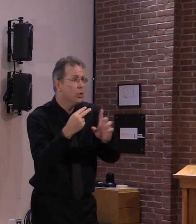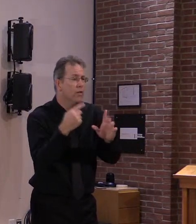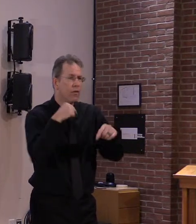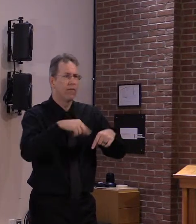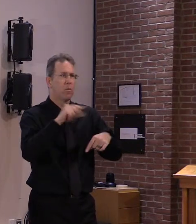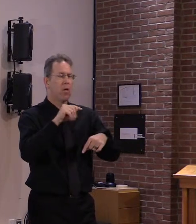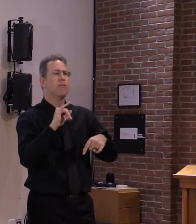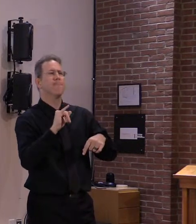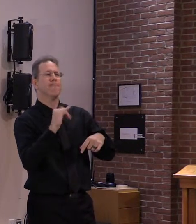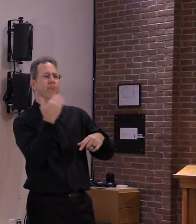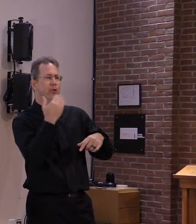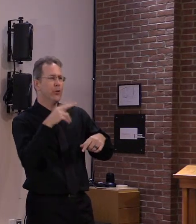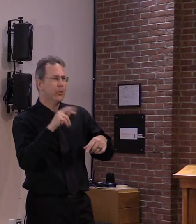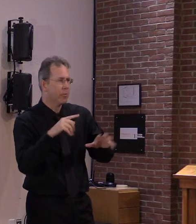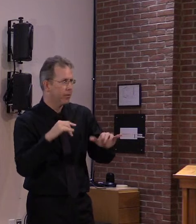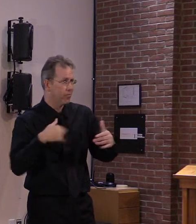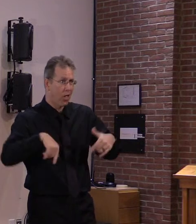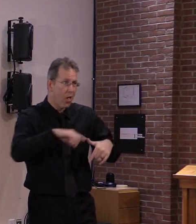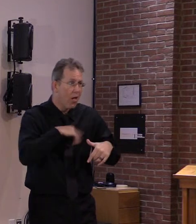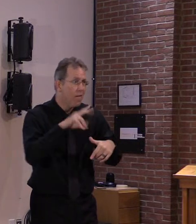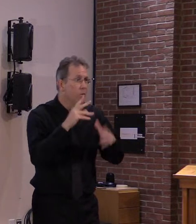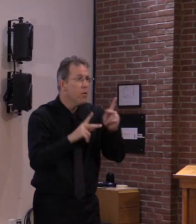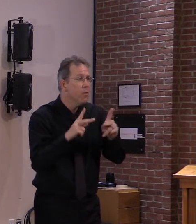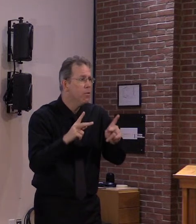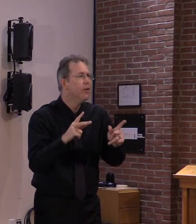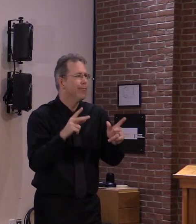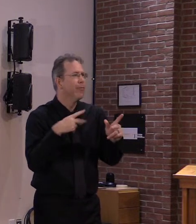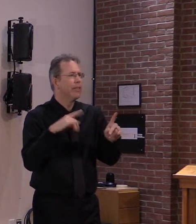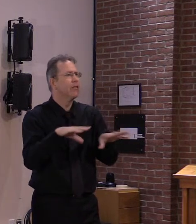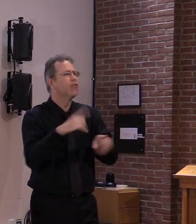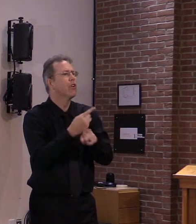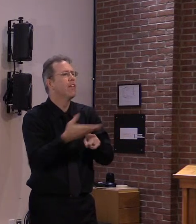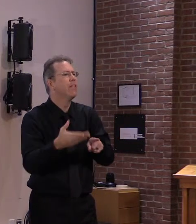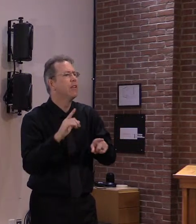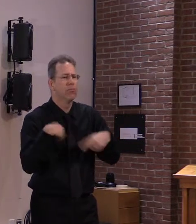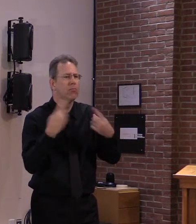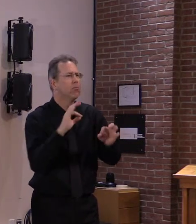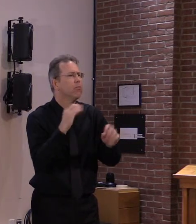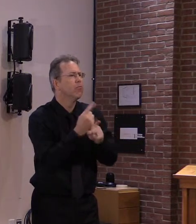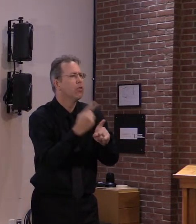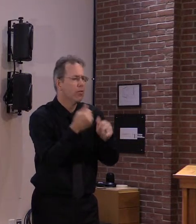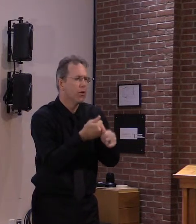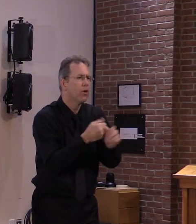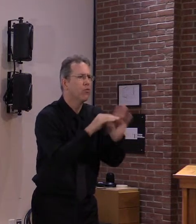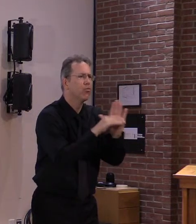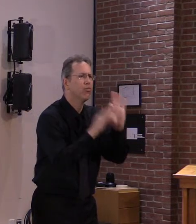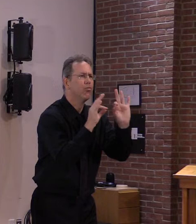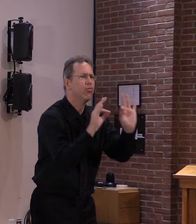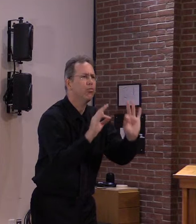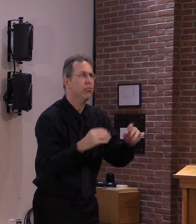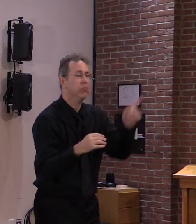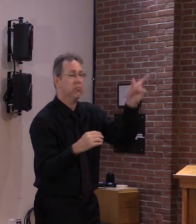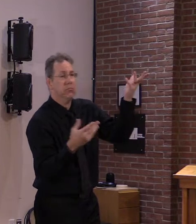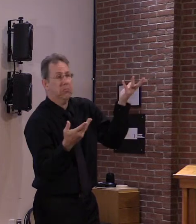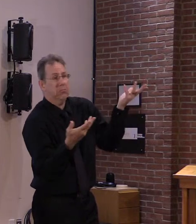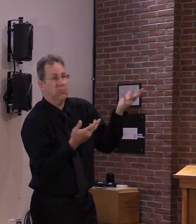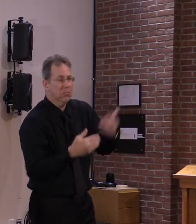weekly. We have put fairly significant restrictions on